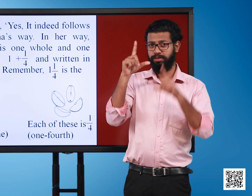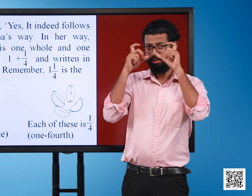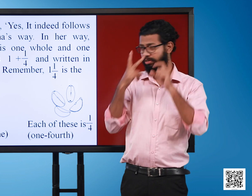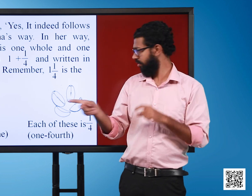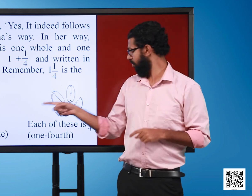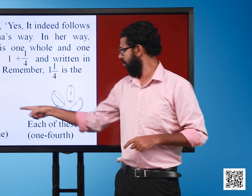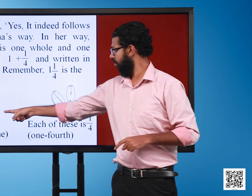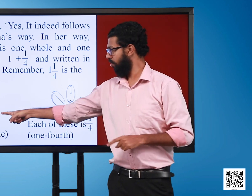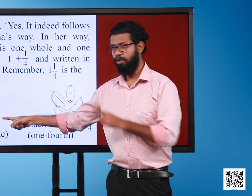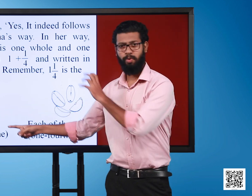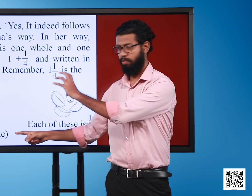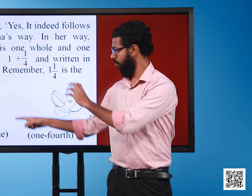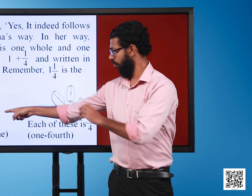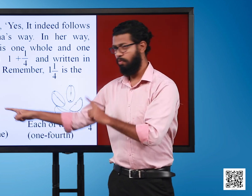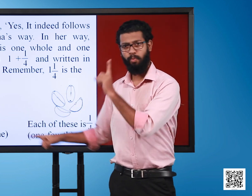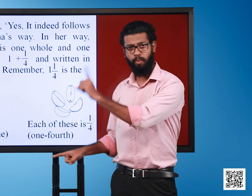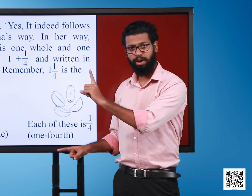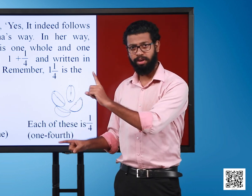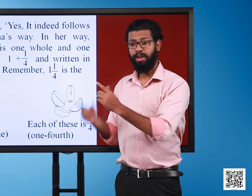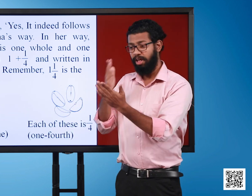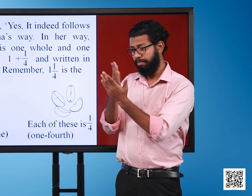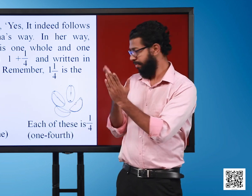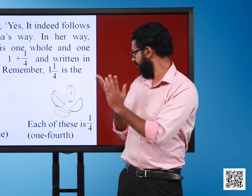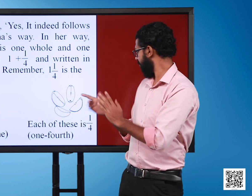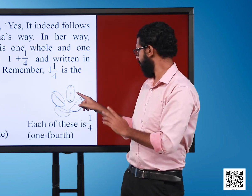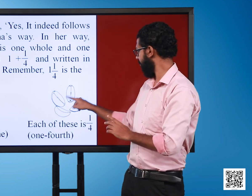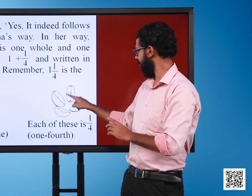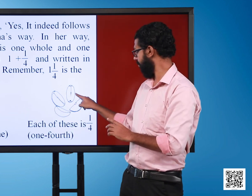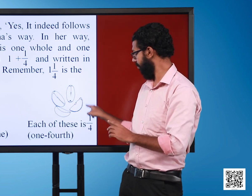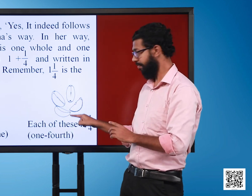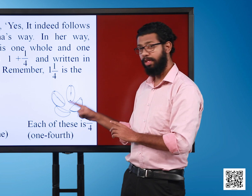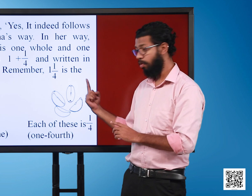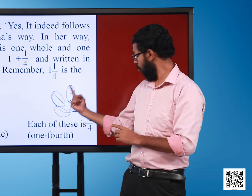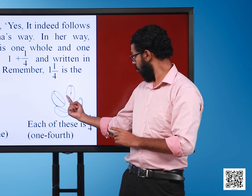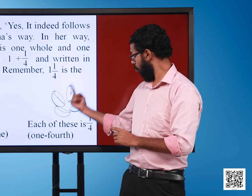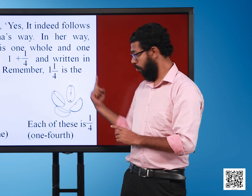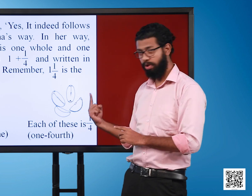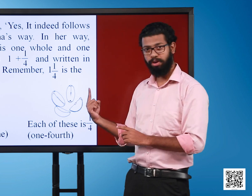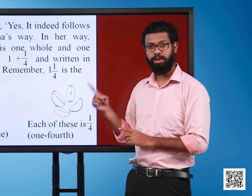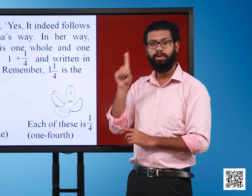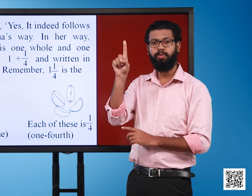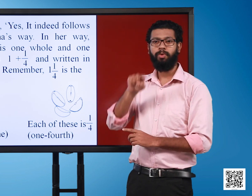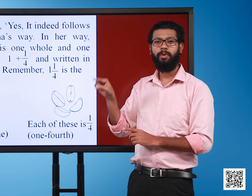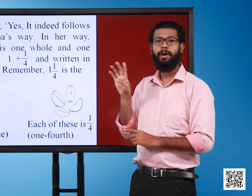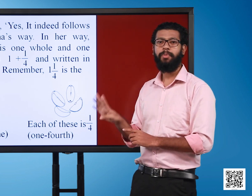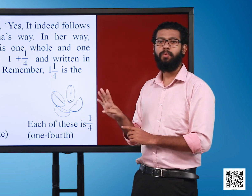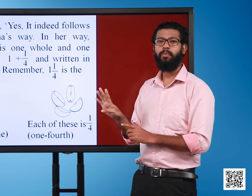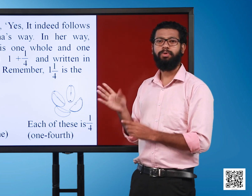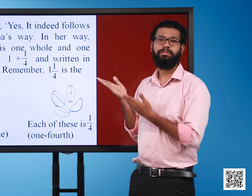as 1 upon 4. Remember, 1 upon 4 is the same as